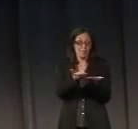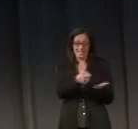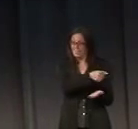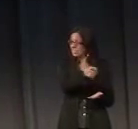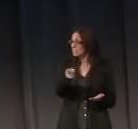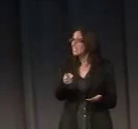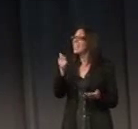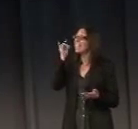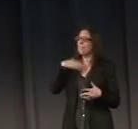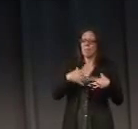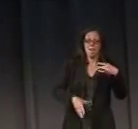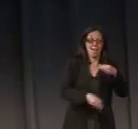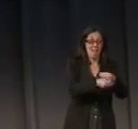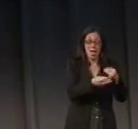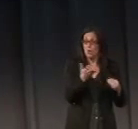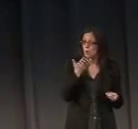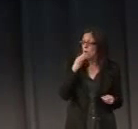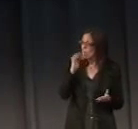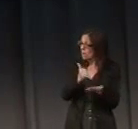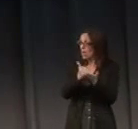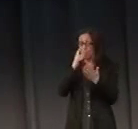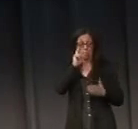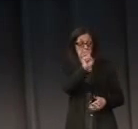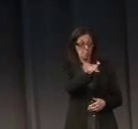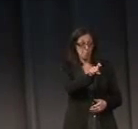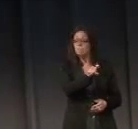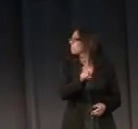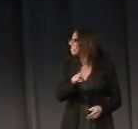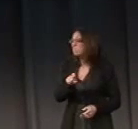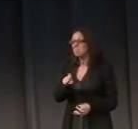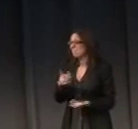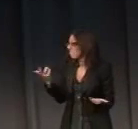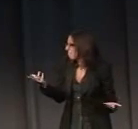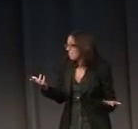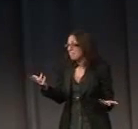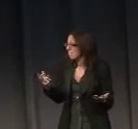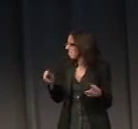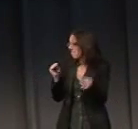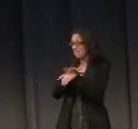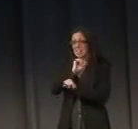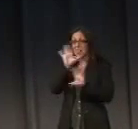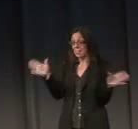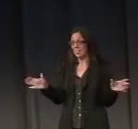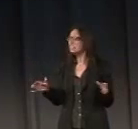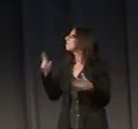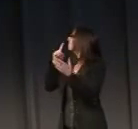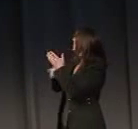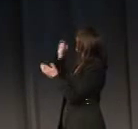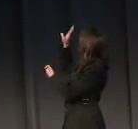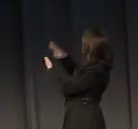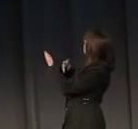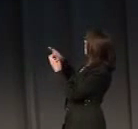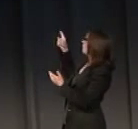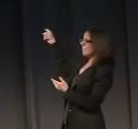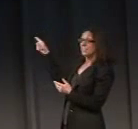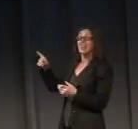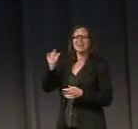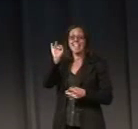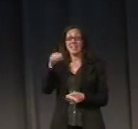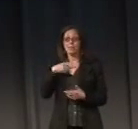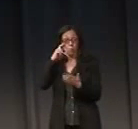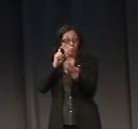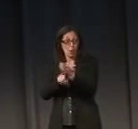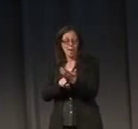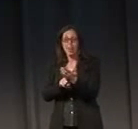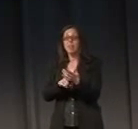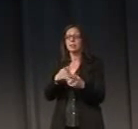for recognizing objects. In this graph, it's showing the reaction times for recognizing line